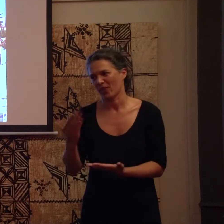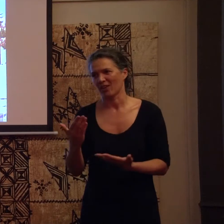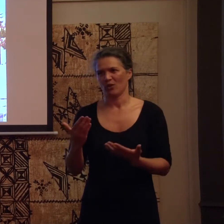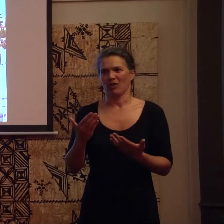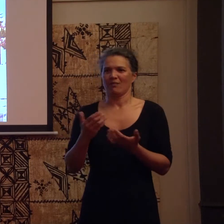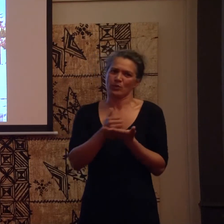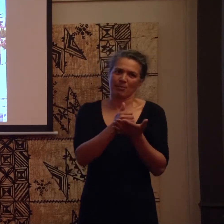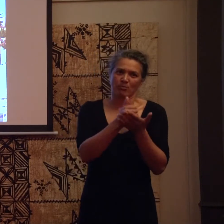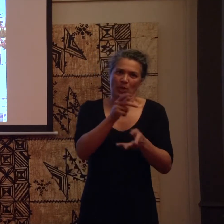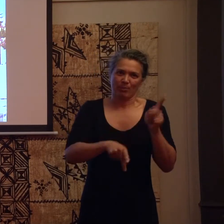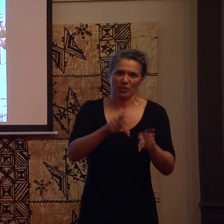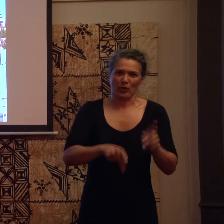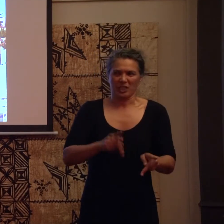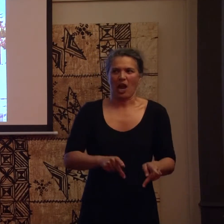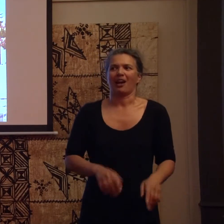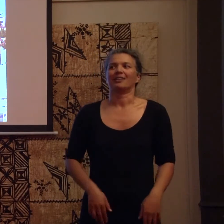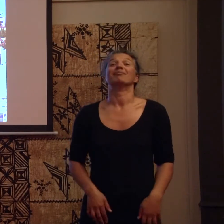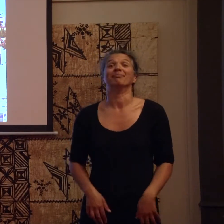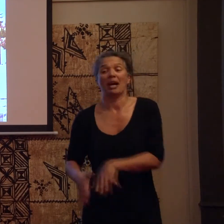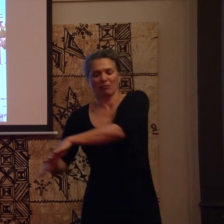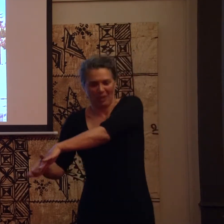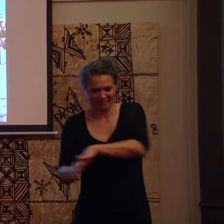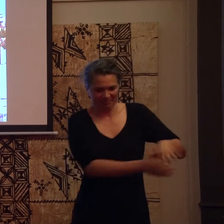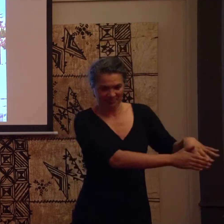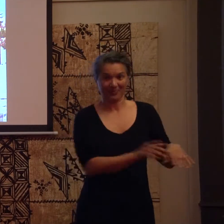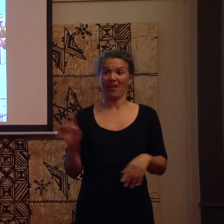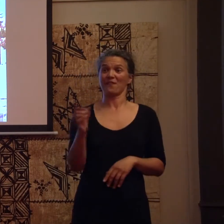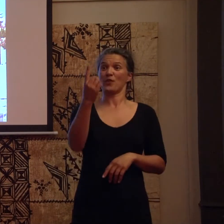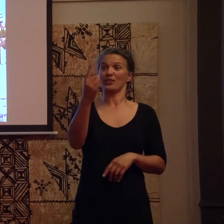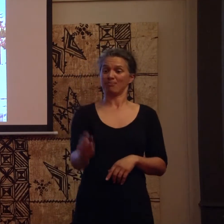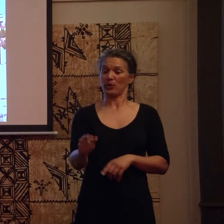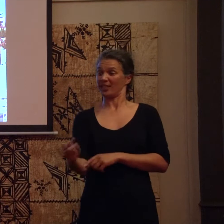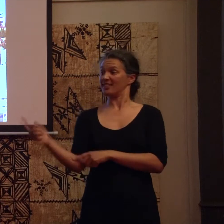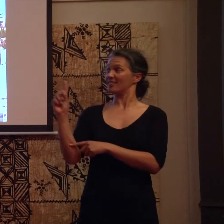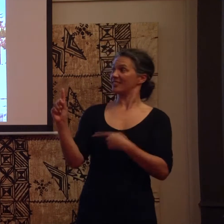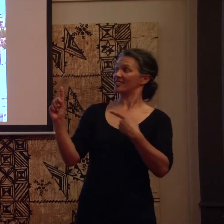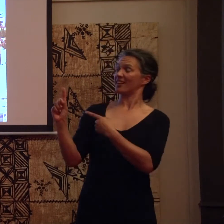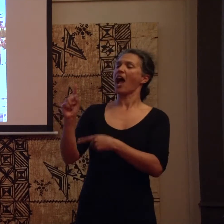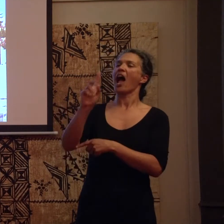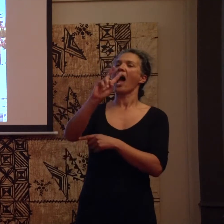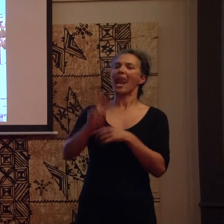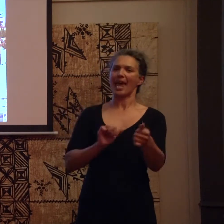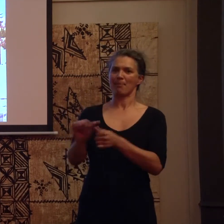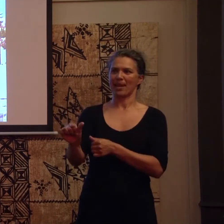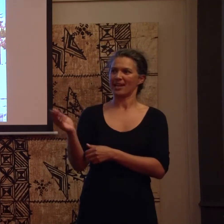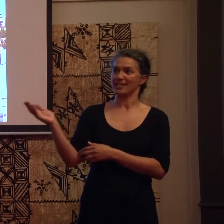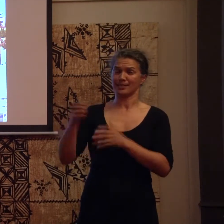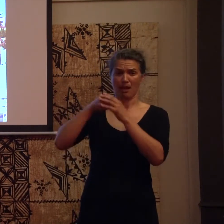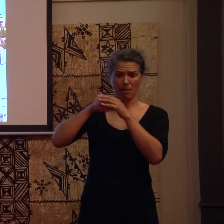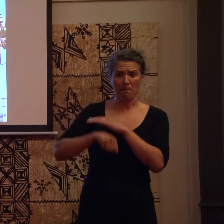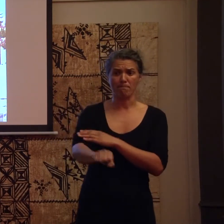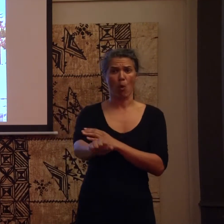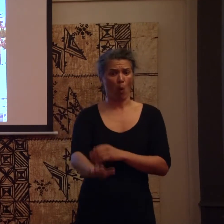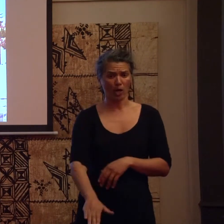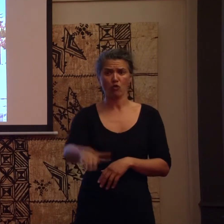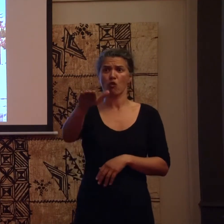here. All right, our first presenter tonight is Alana Best. Alana is Whangarei born, raised, and schooled,